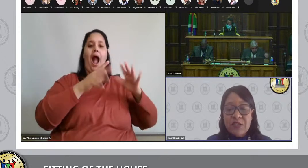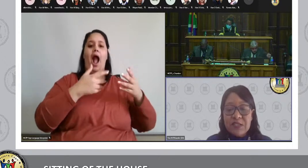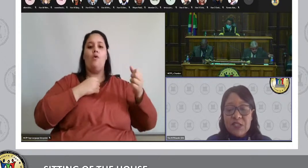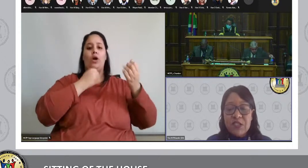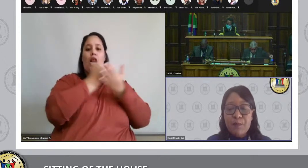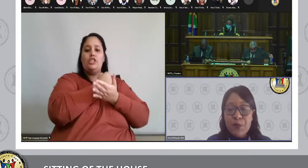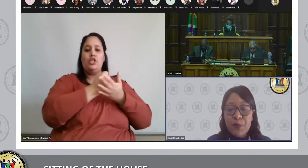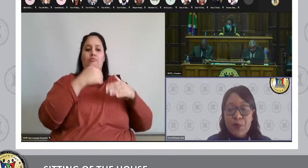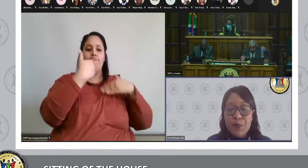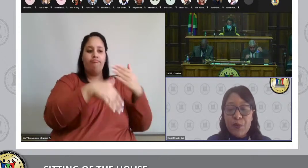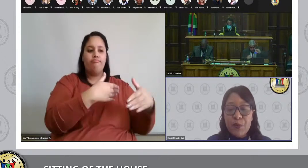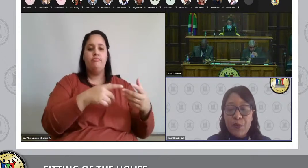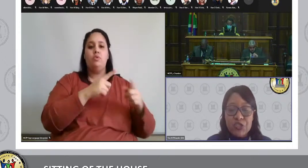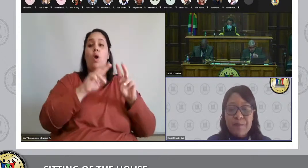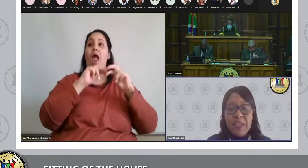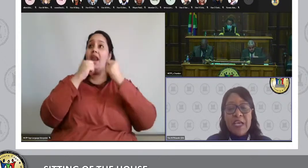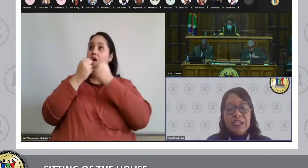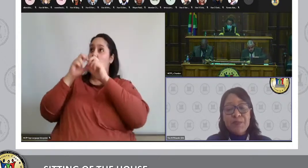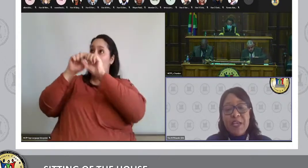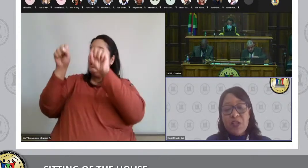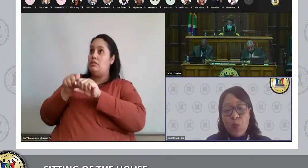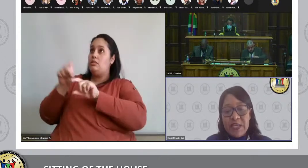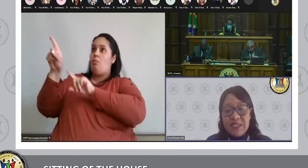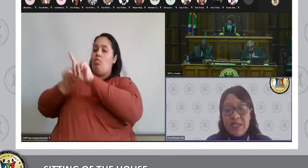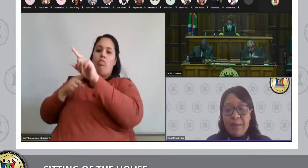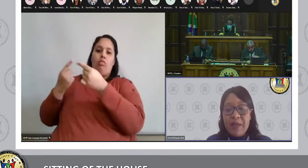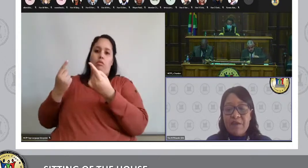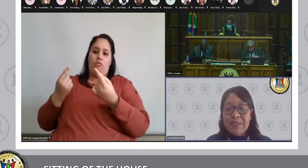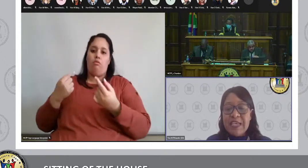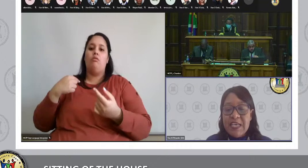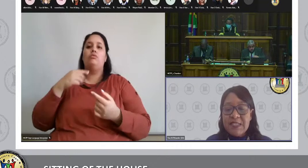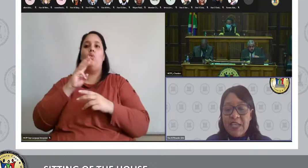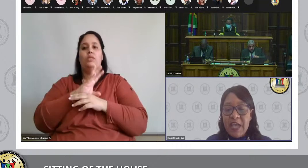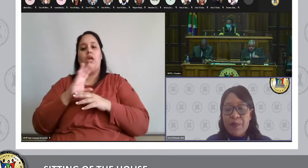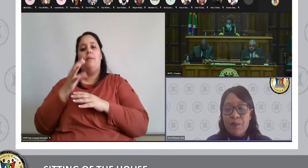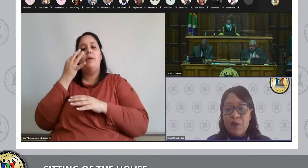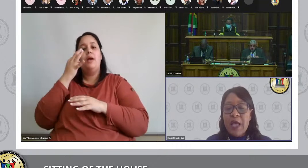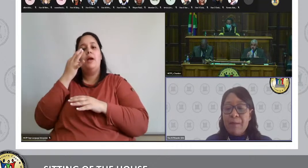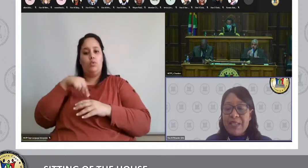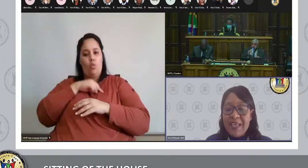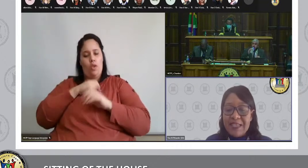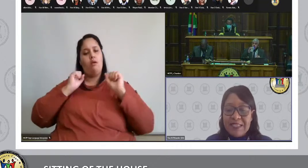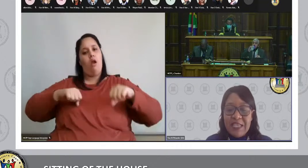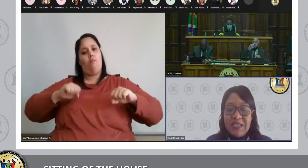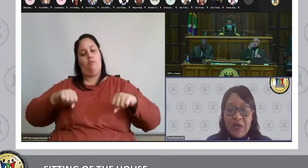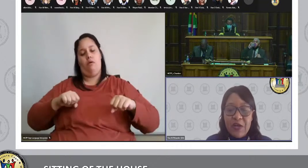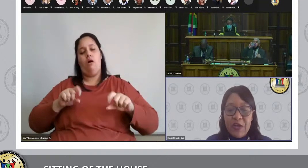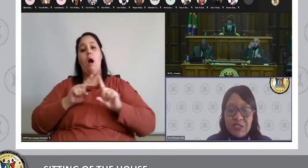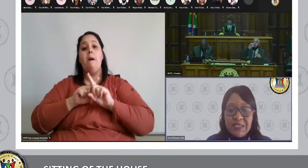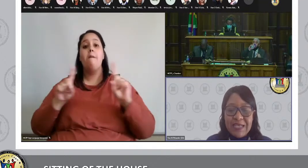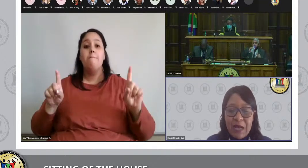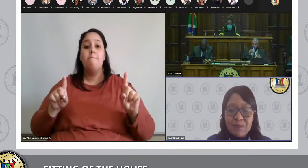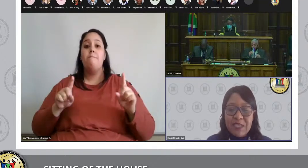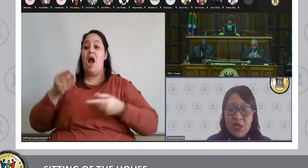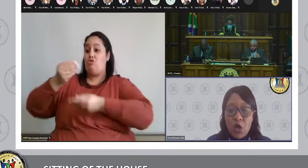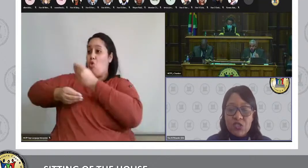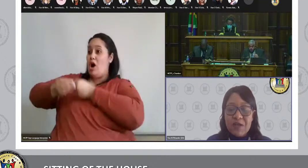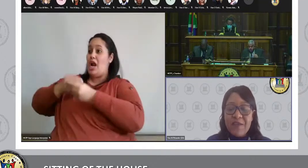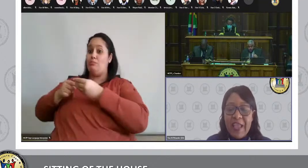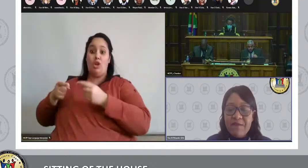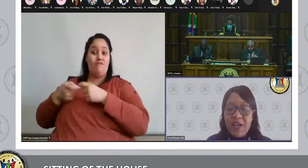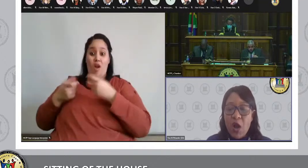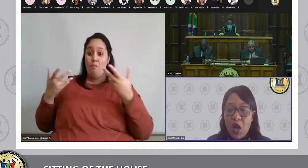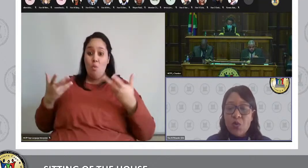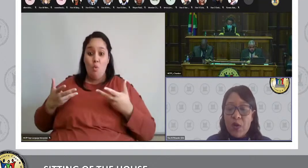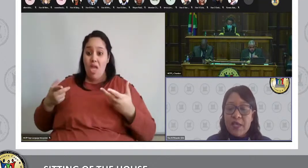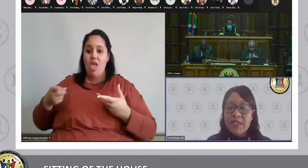the national system proves out of touch. Speaker, the Western Cape government is capable, but the extent of corruption comes at a cost